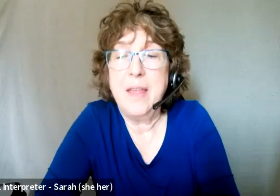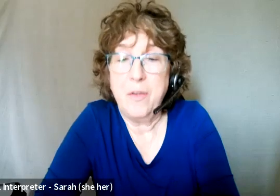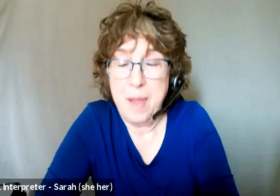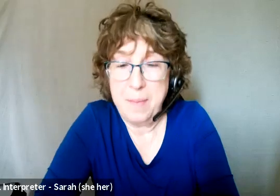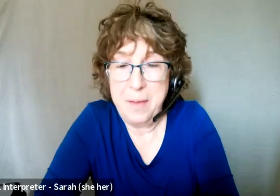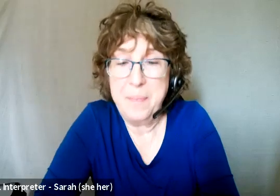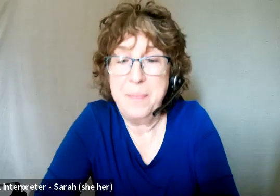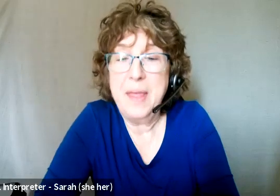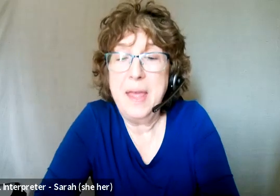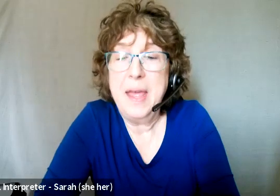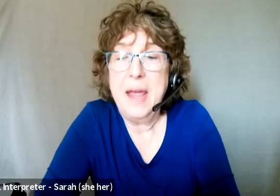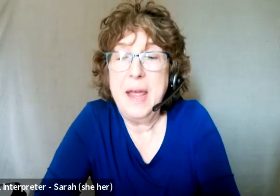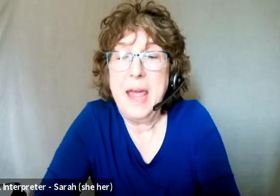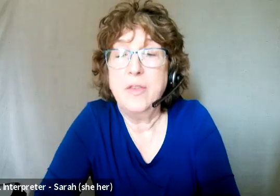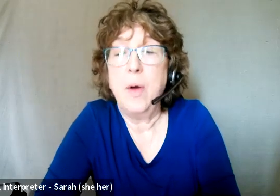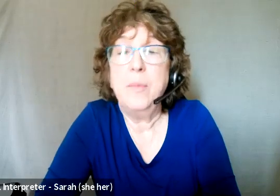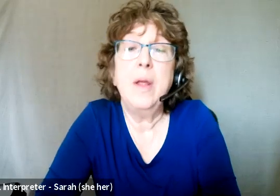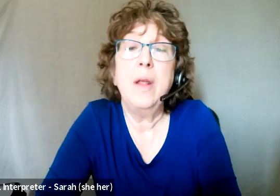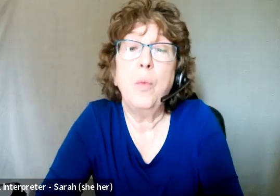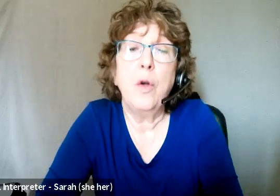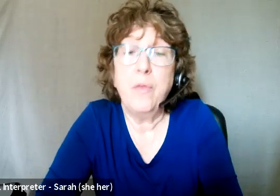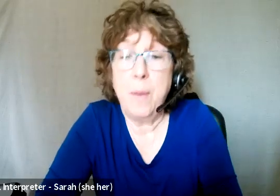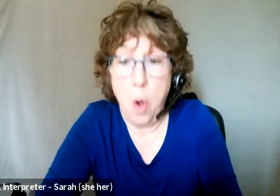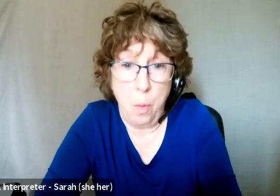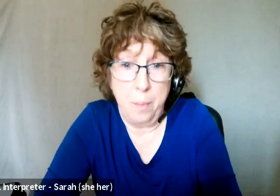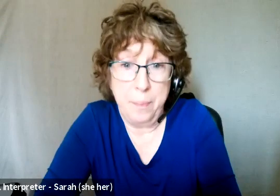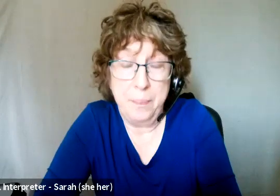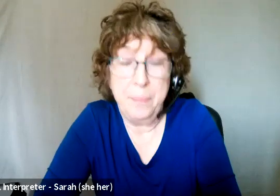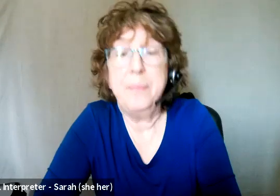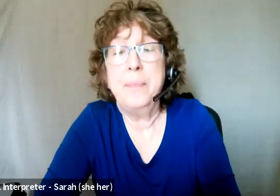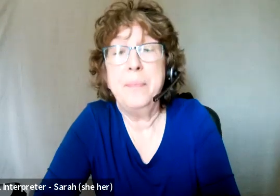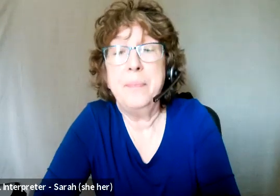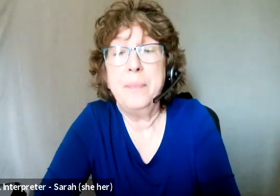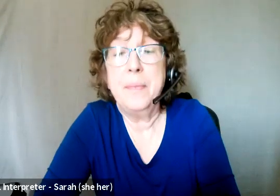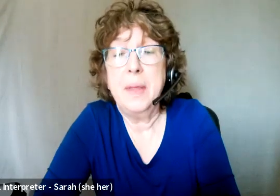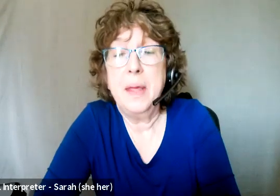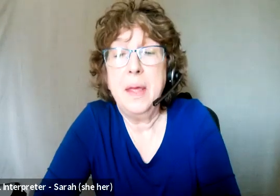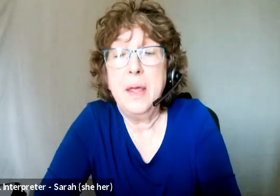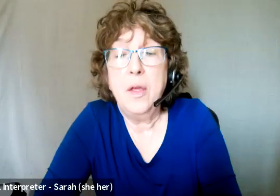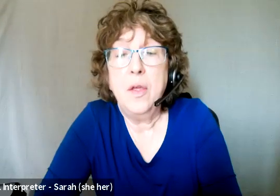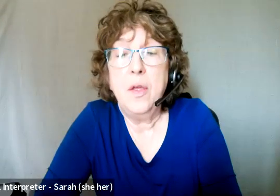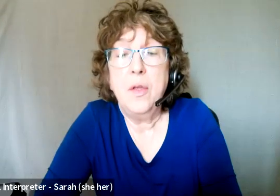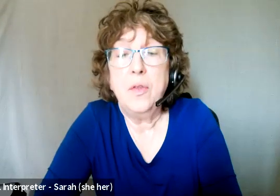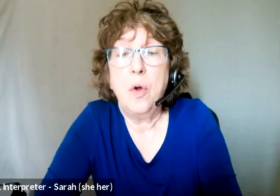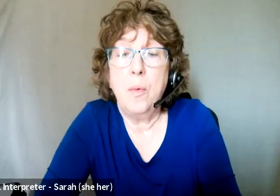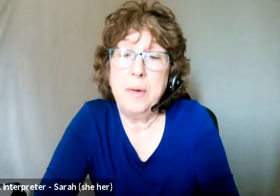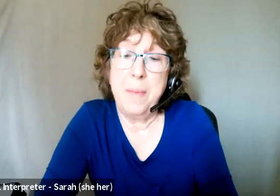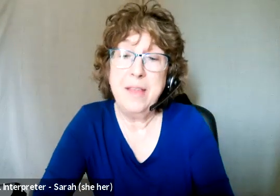And I'm here with my best friend and their family. And so I'm doing work from home.